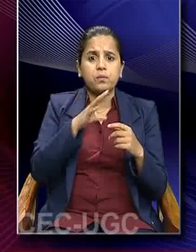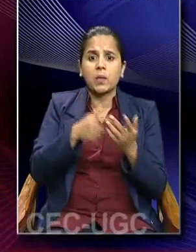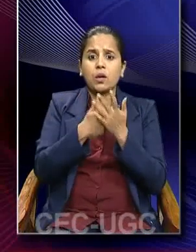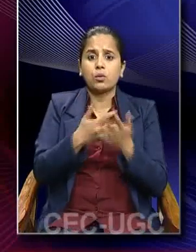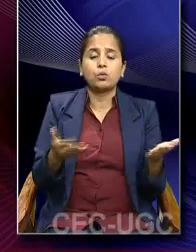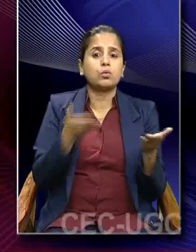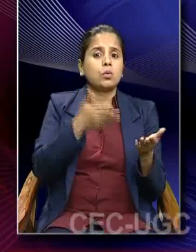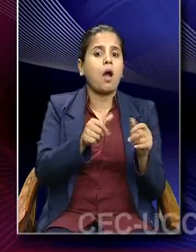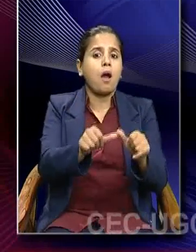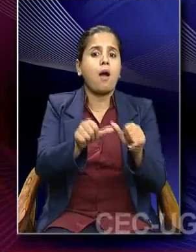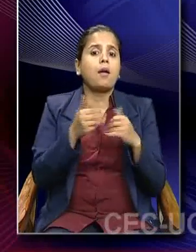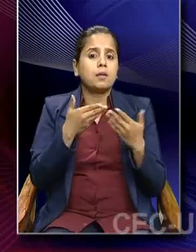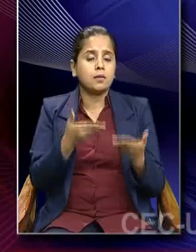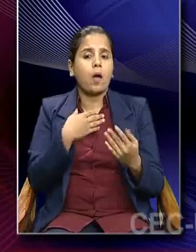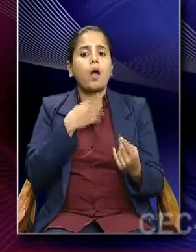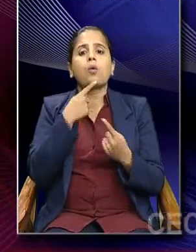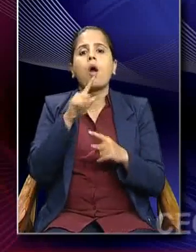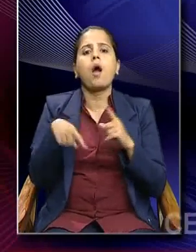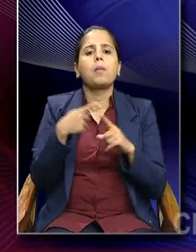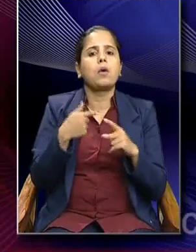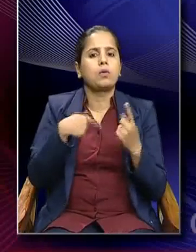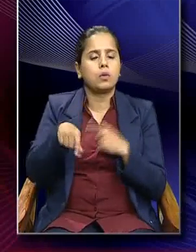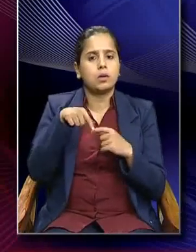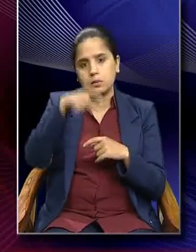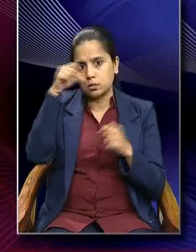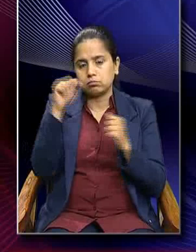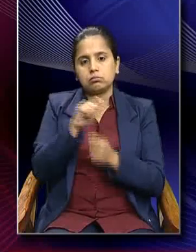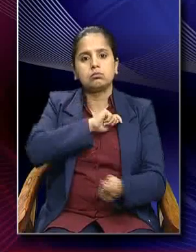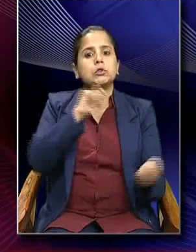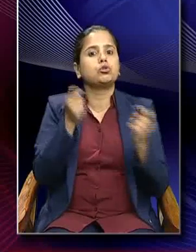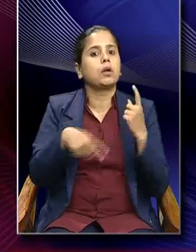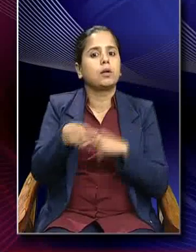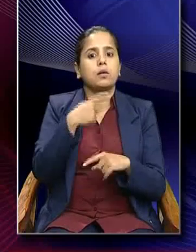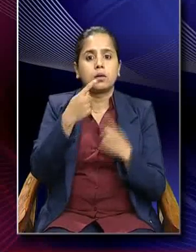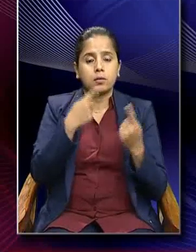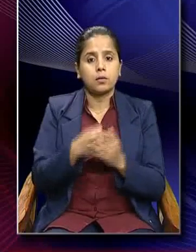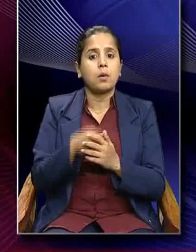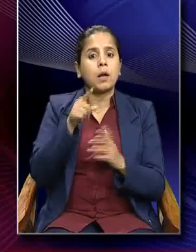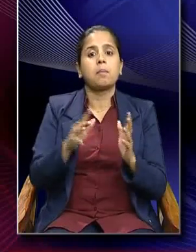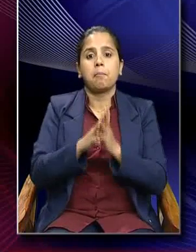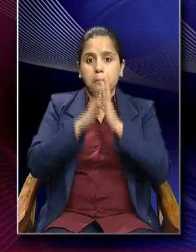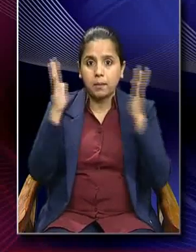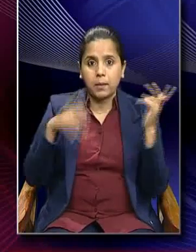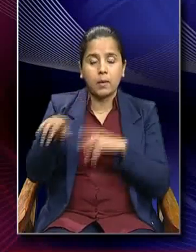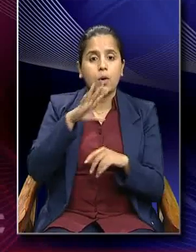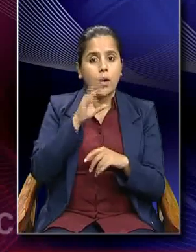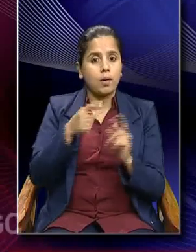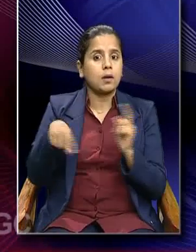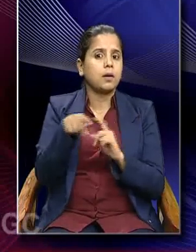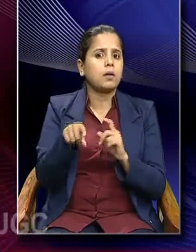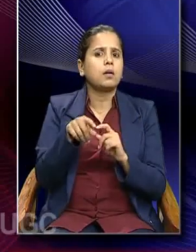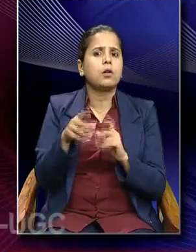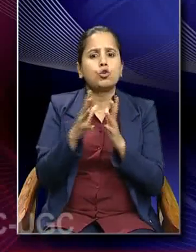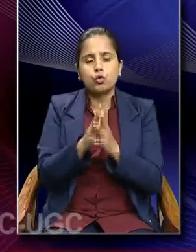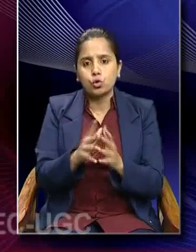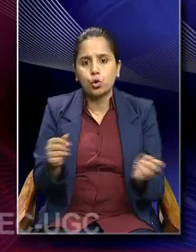answer today when you talk about climate change. One of the major component of